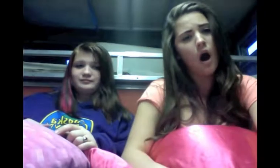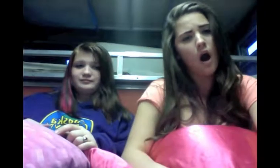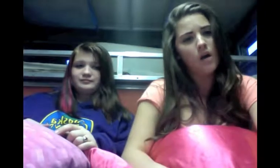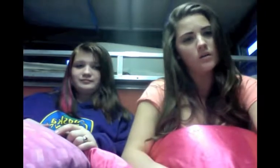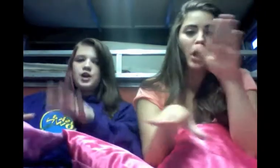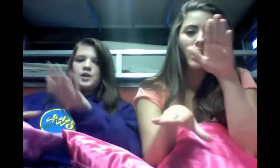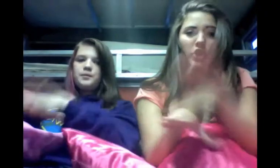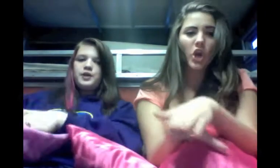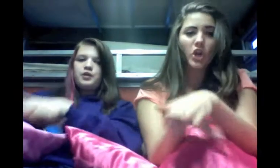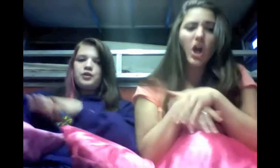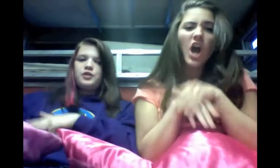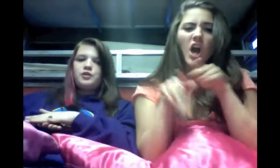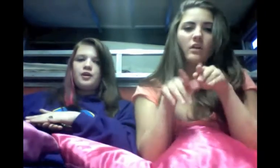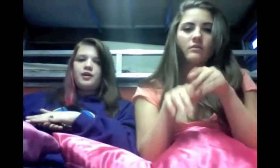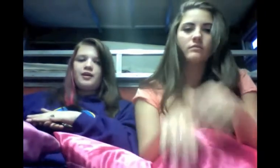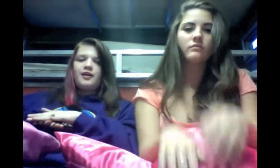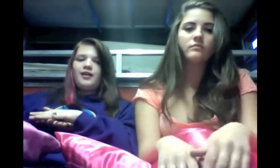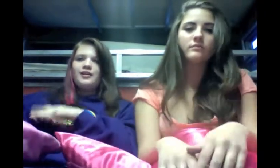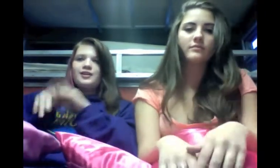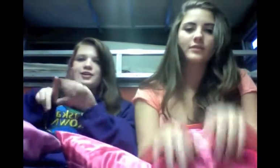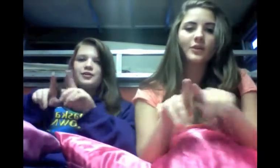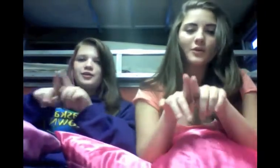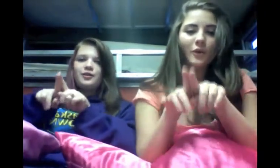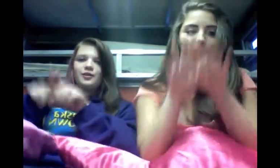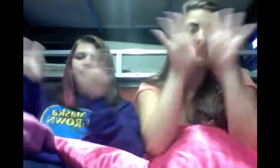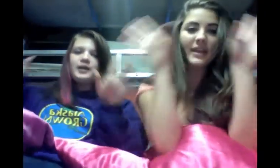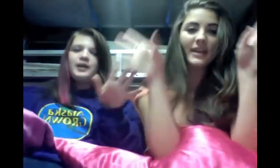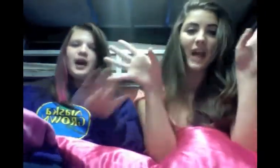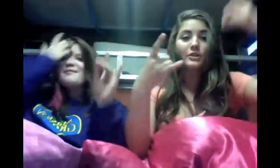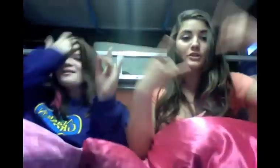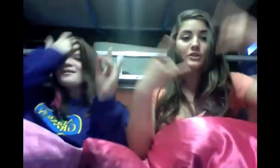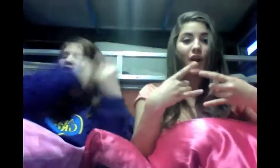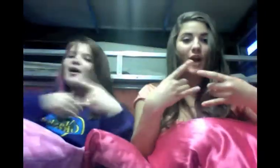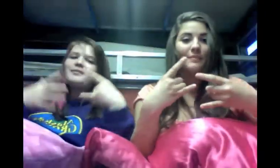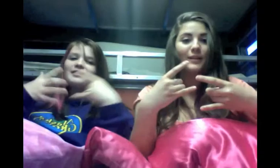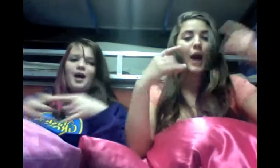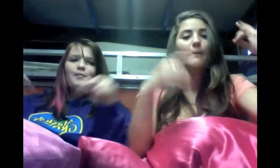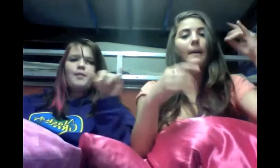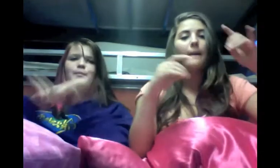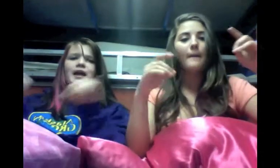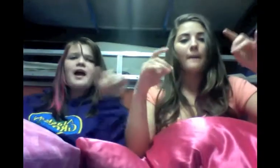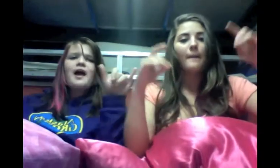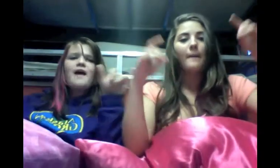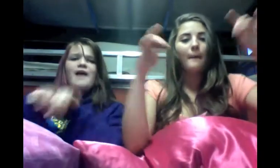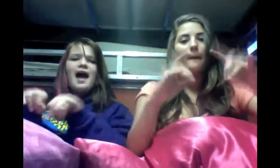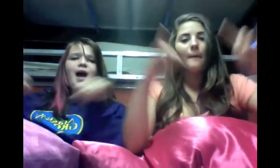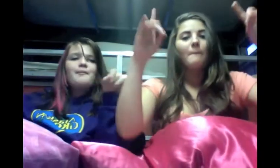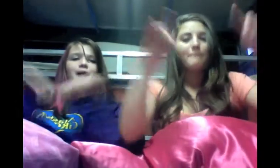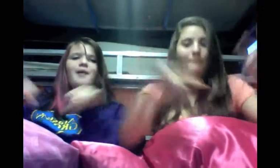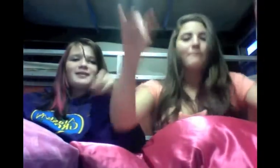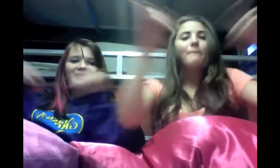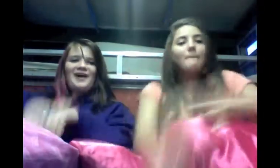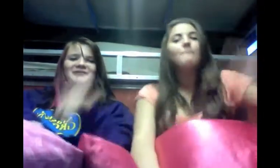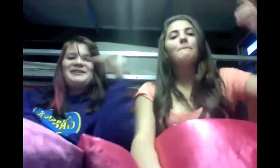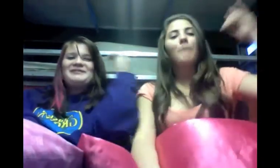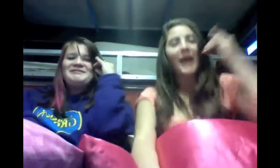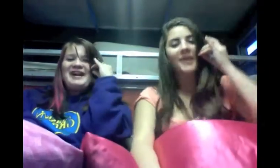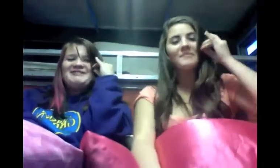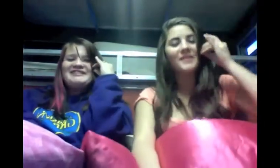song! Turtle, unicorn, peacock, drama llama, big fat mama llama, baby